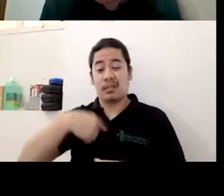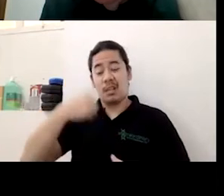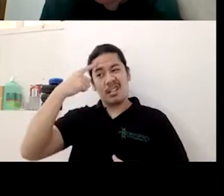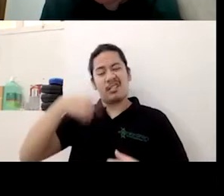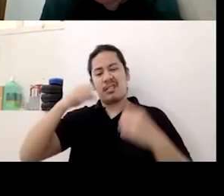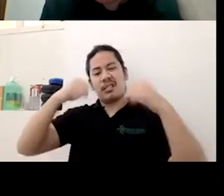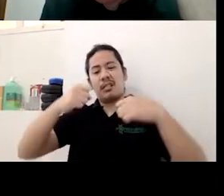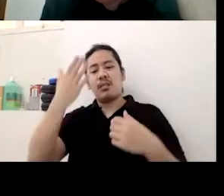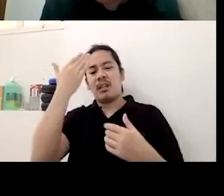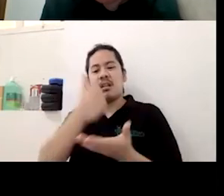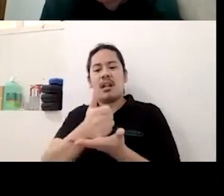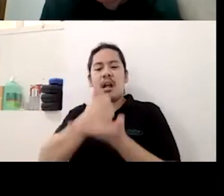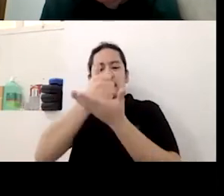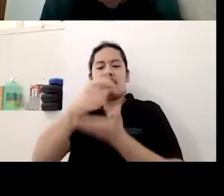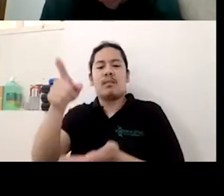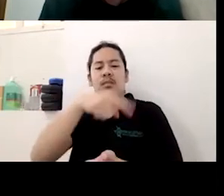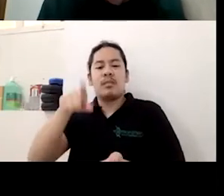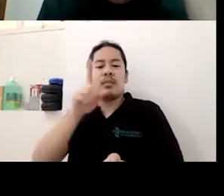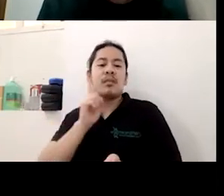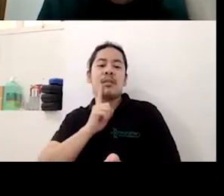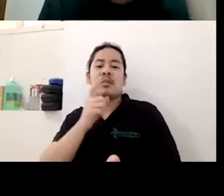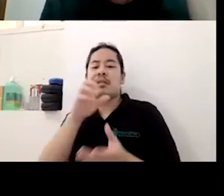So we should have an agreement that